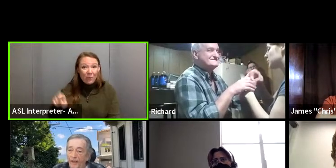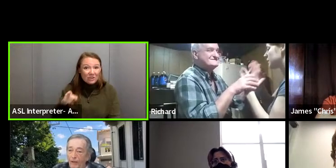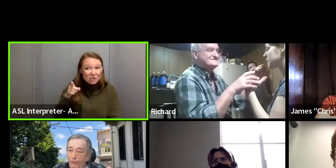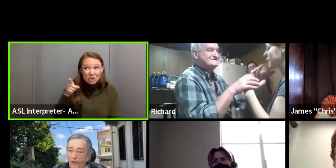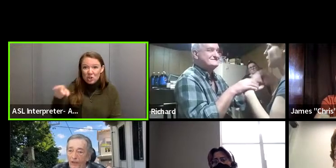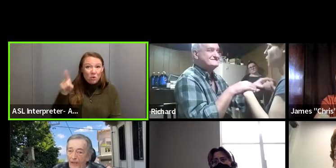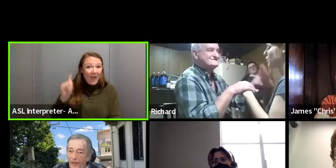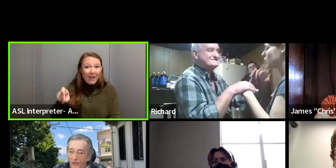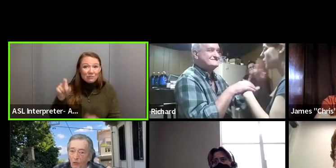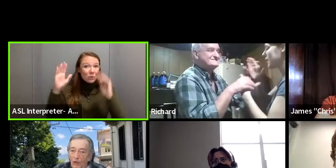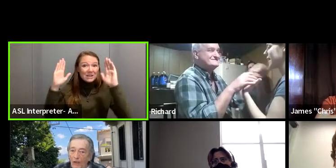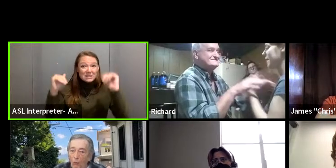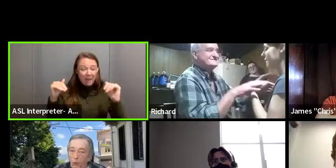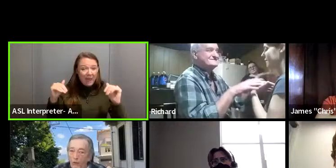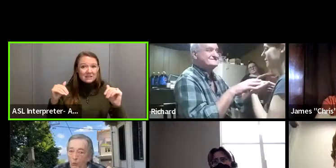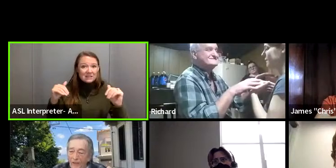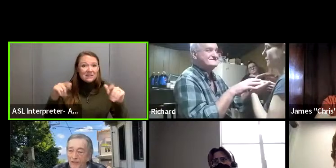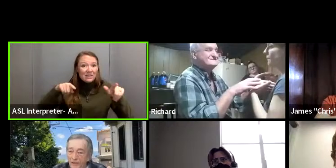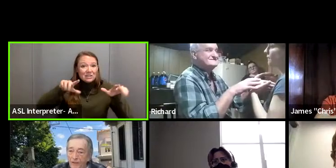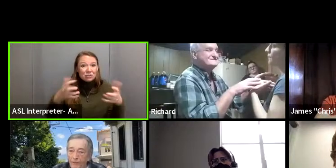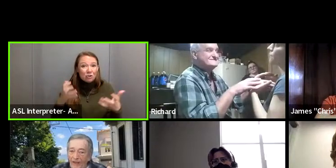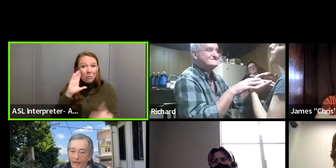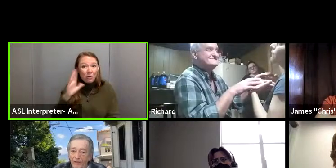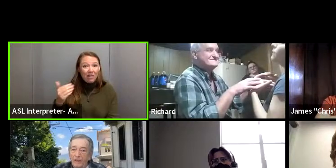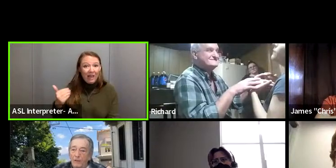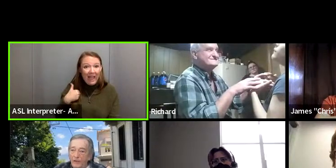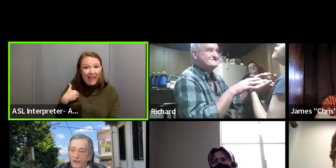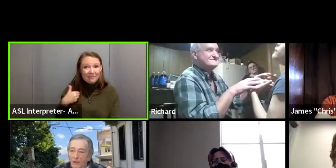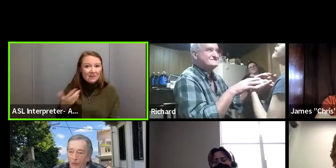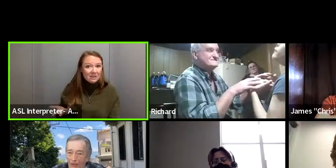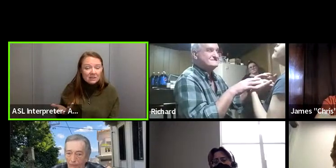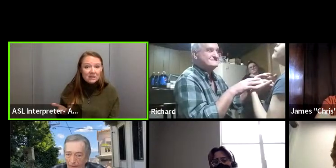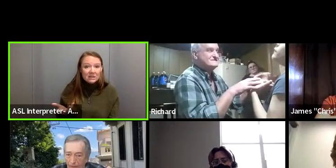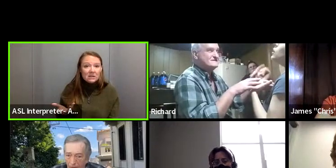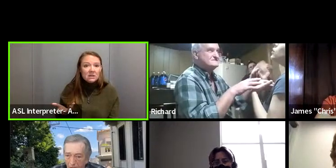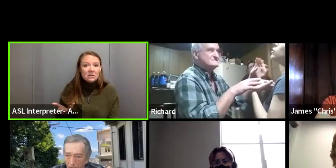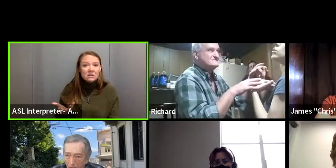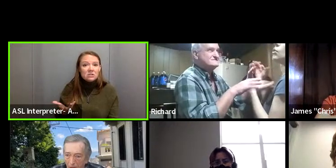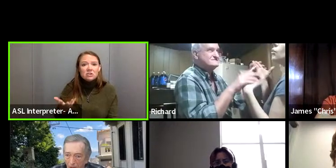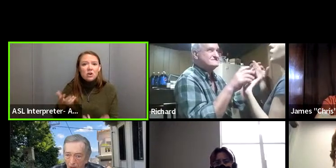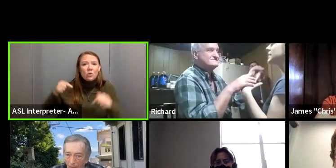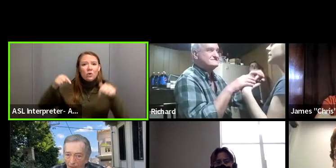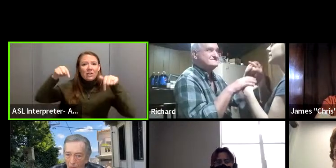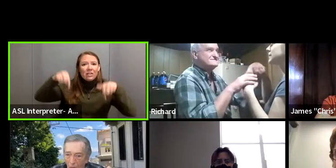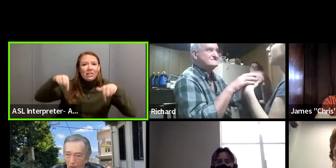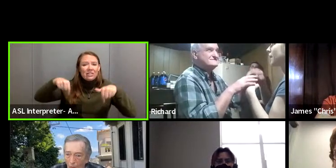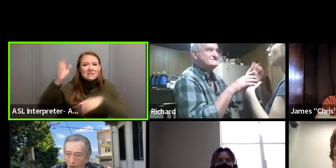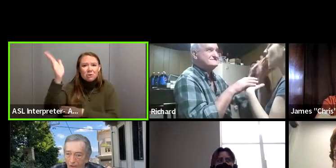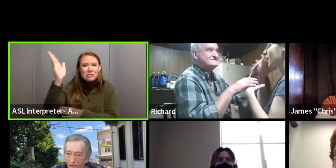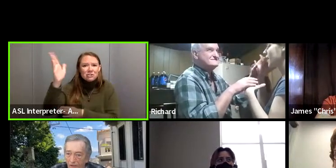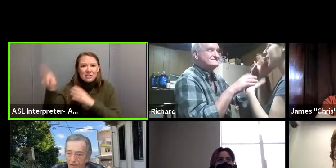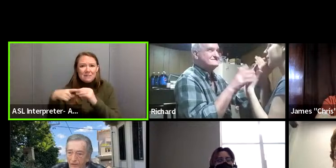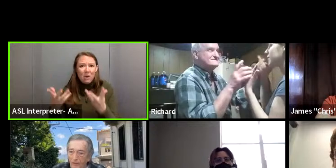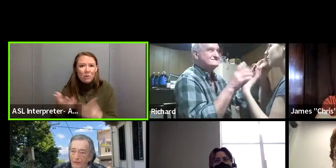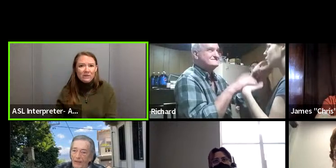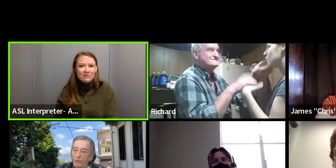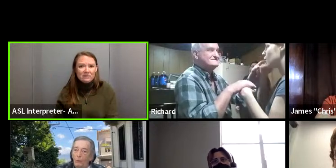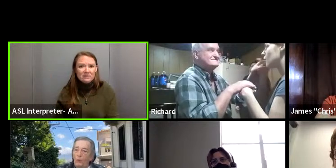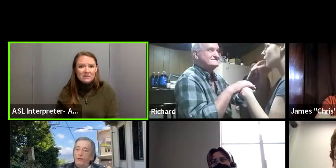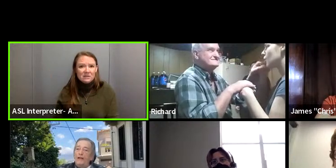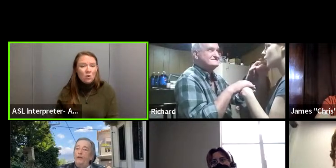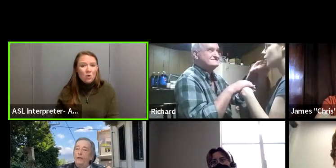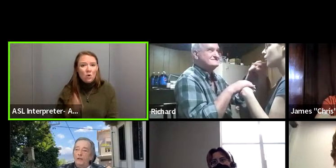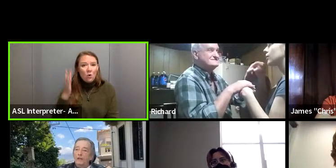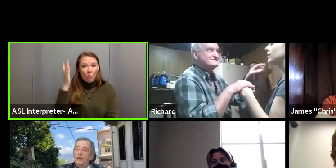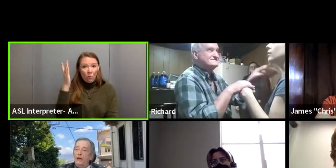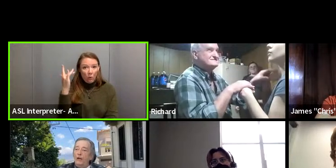would have. And so what is it that this is about then? I mean, why is it that